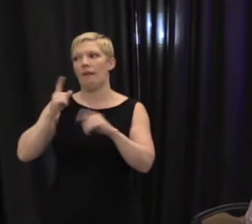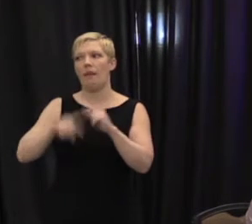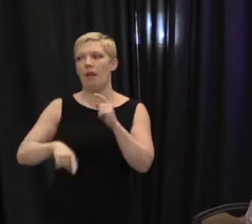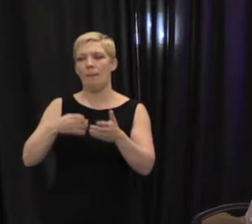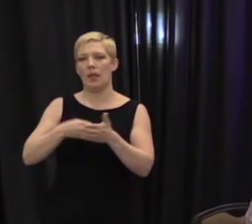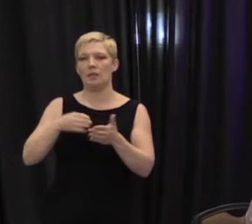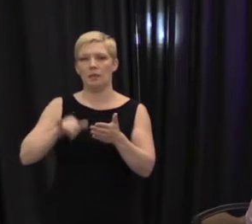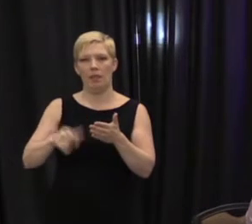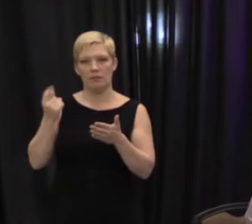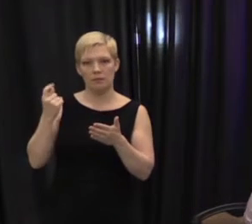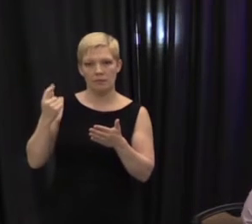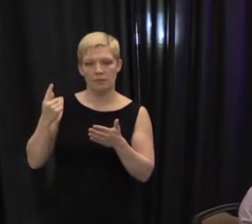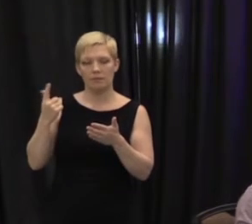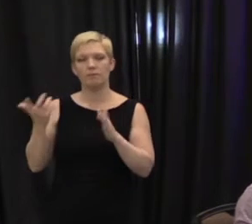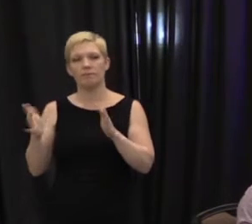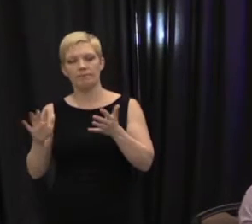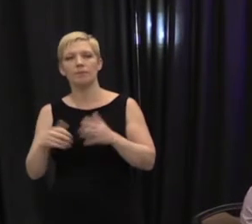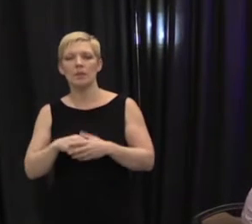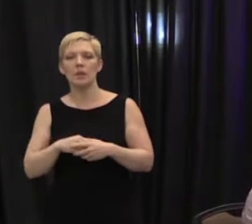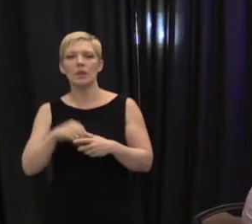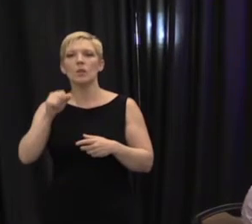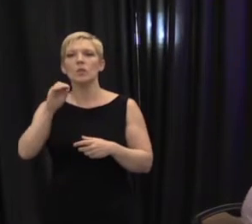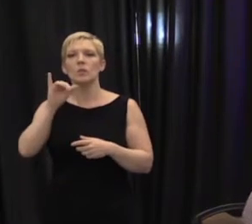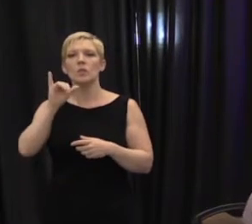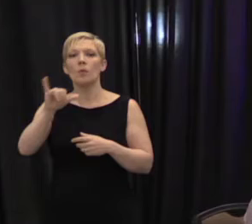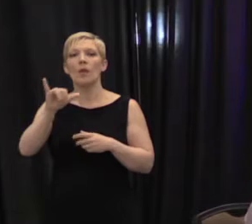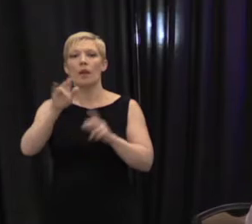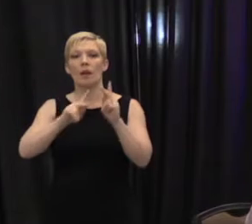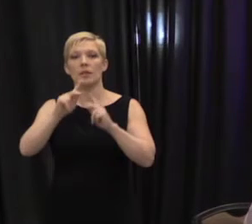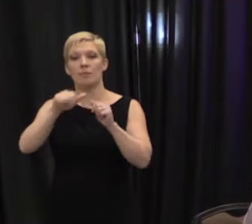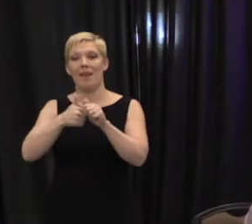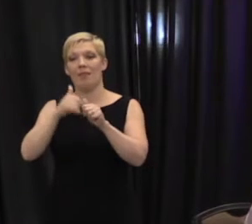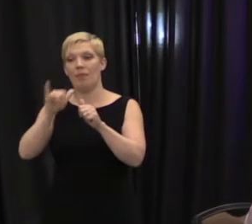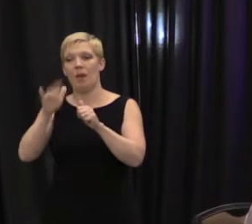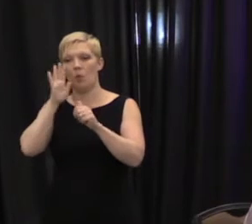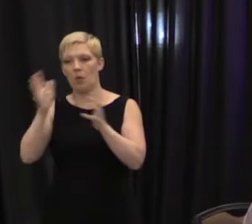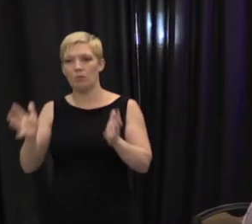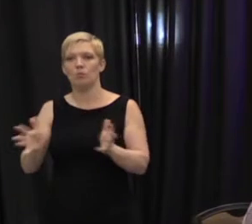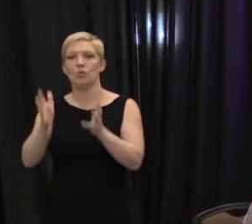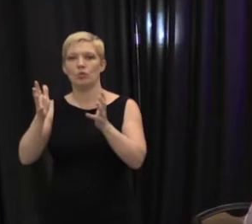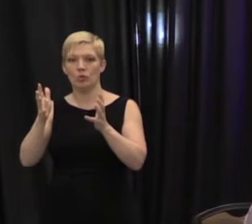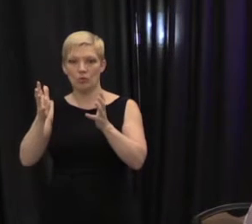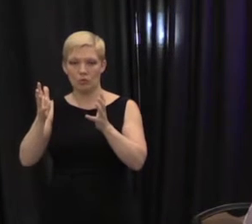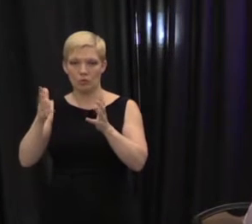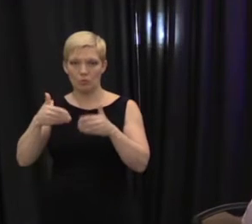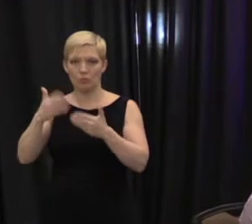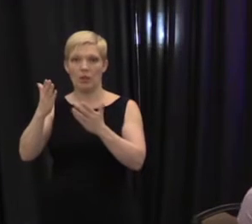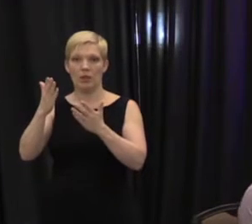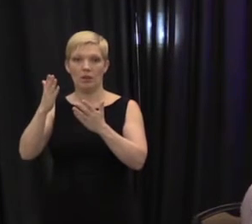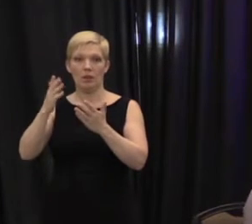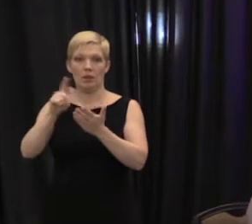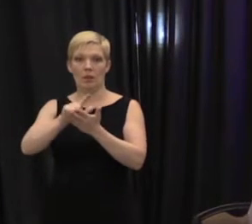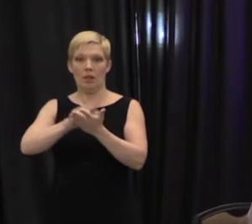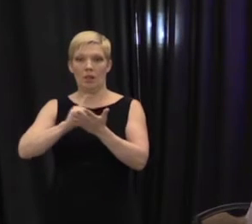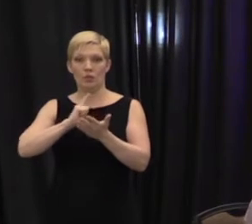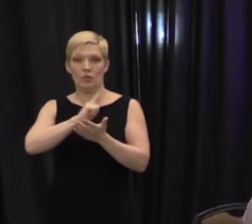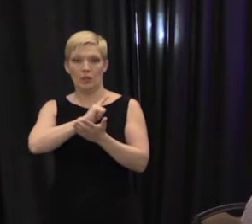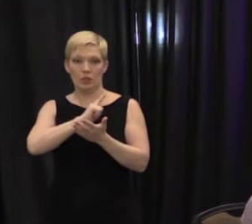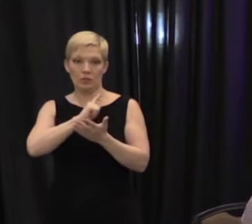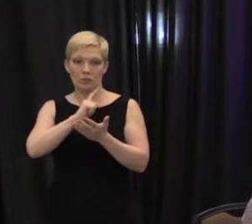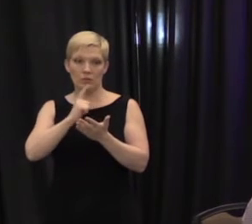But the guy who's behind the campaign, I think, will try to push to have that, to bring the legislation back next